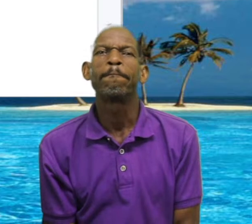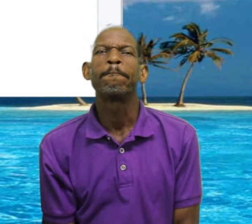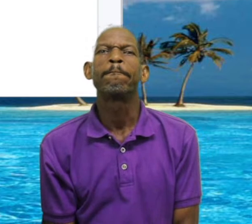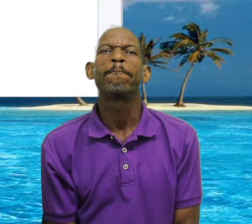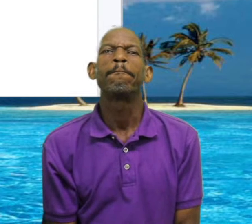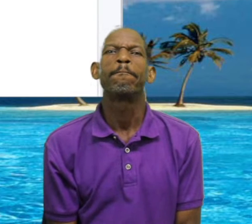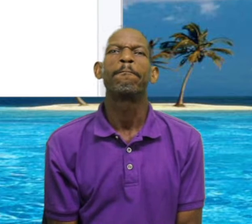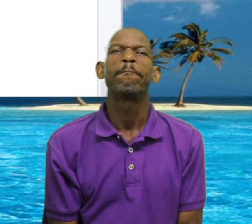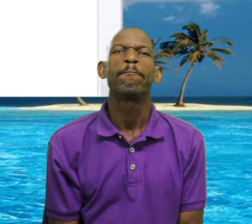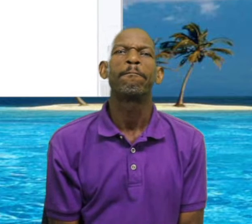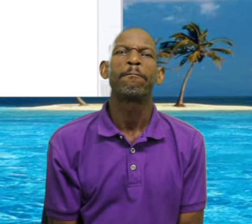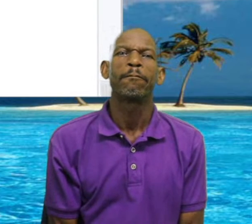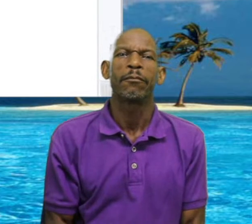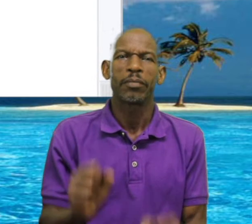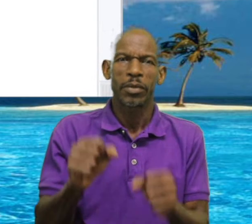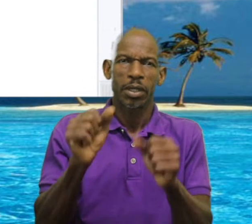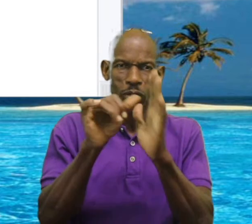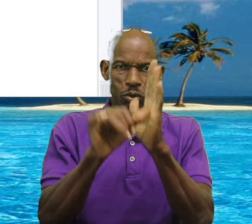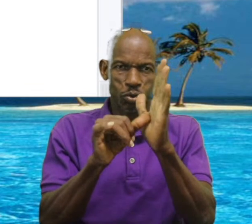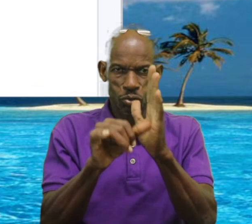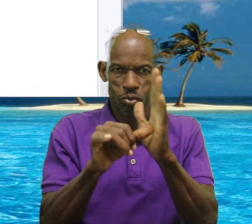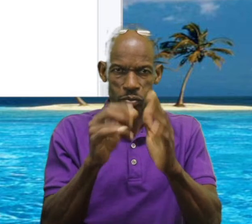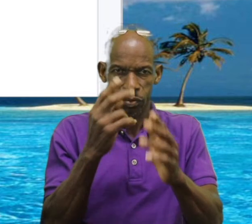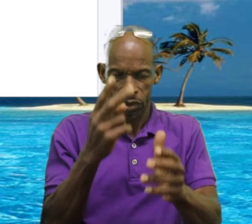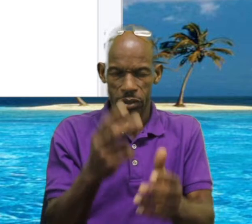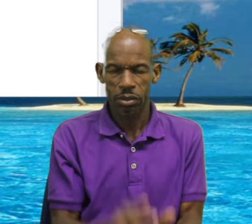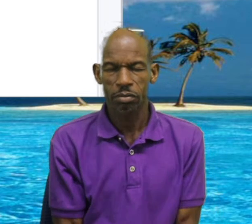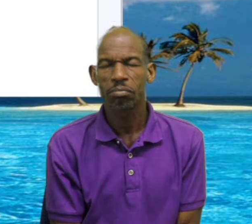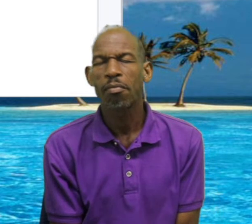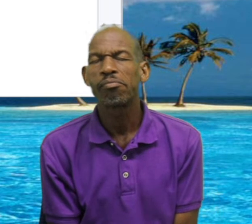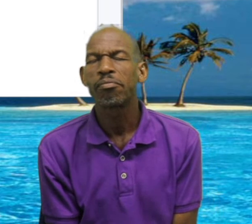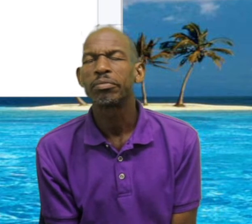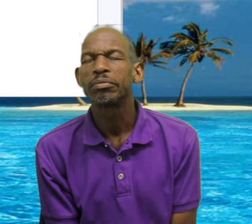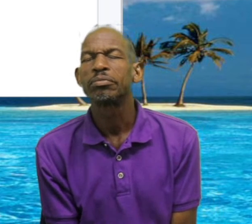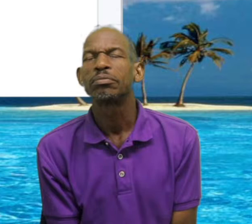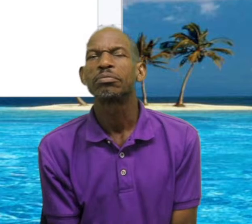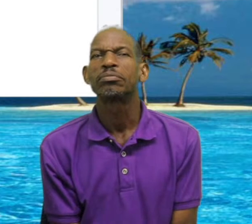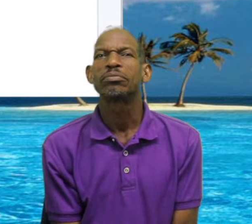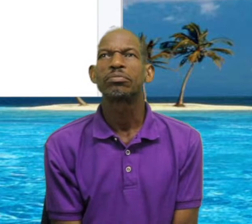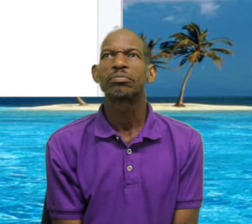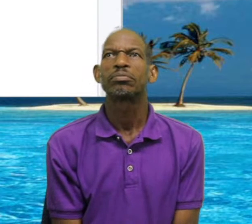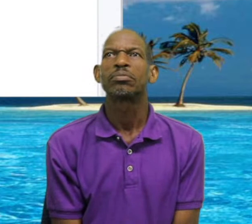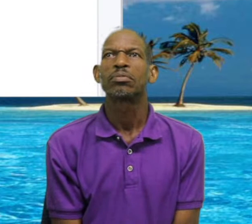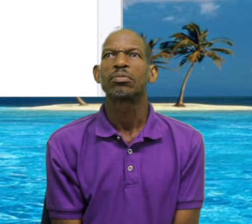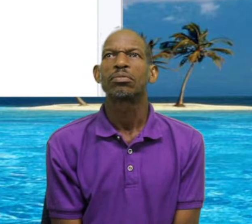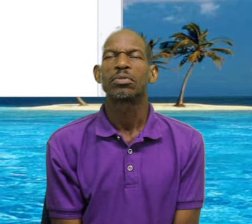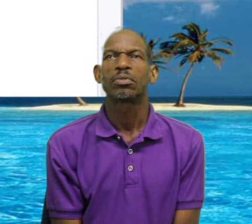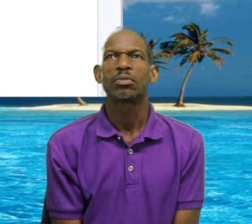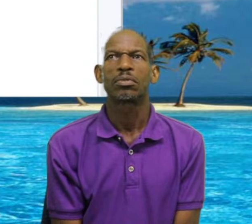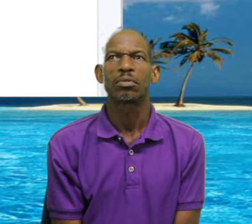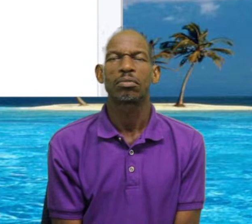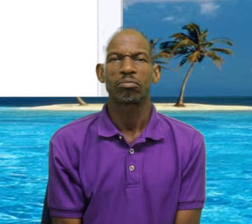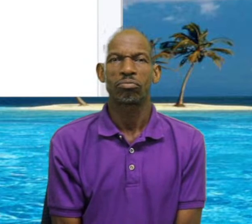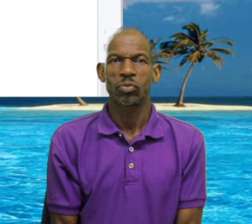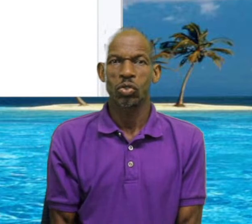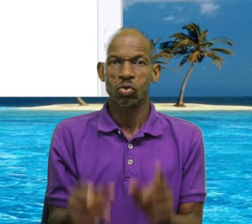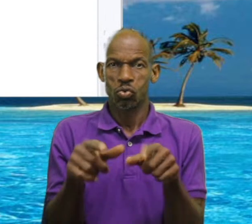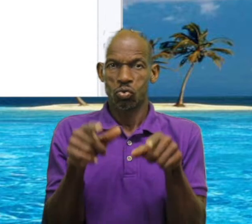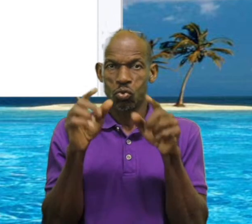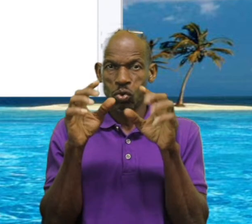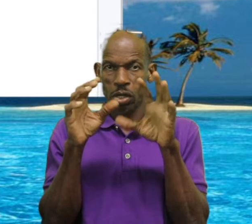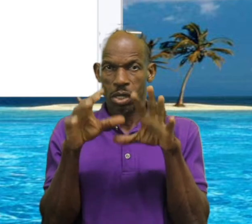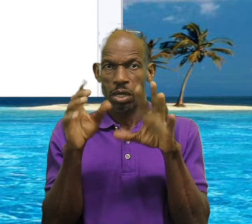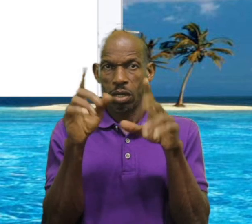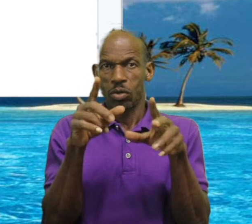Yes, I'm gonna put it on YouTube. I'm gonna send a link for you, right? And I want you all. You can go on to